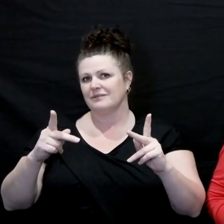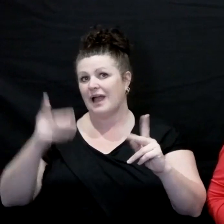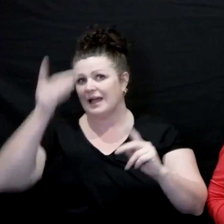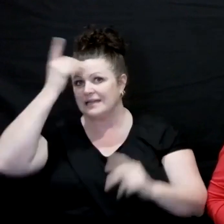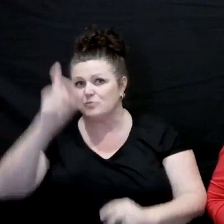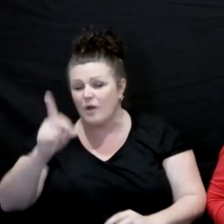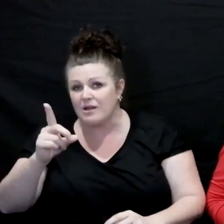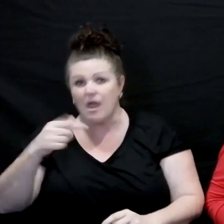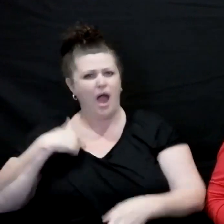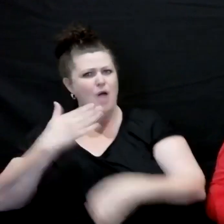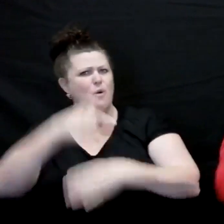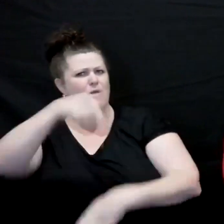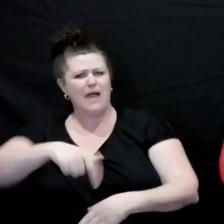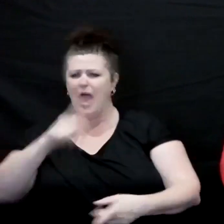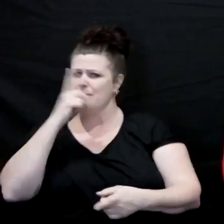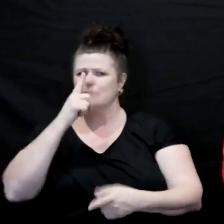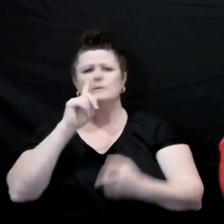even treats me differently.